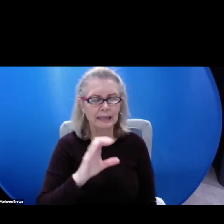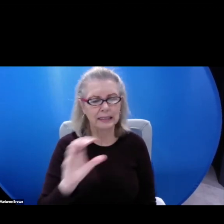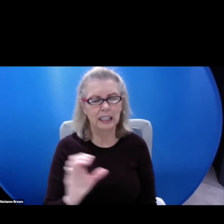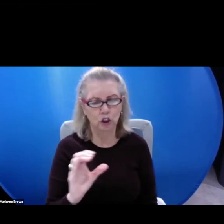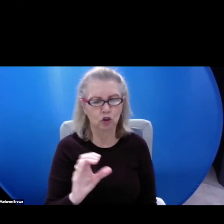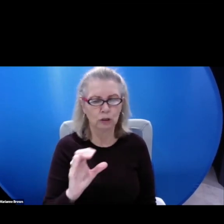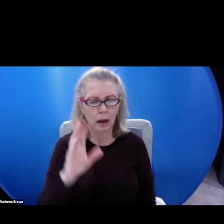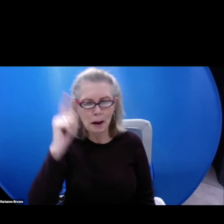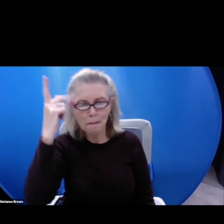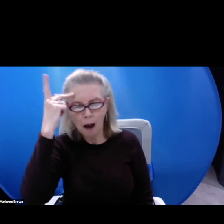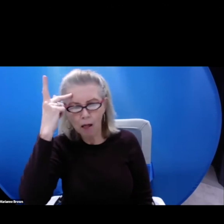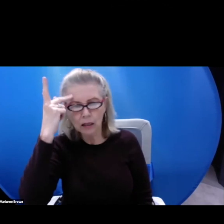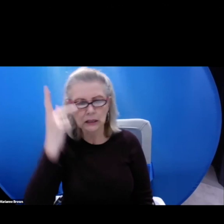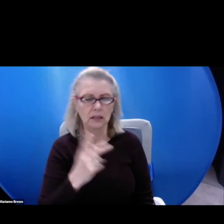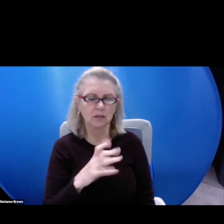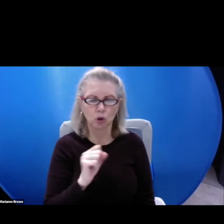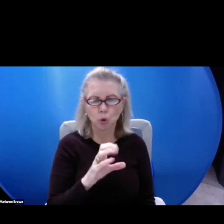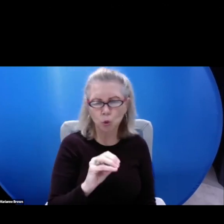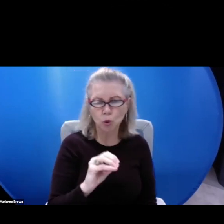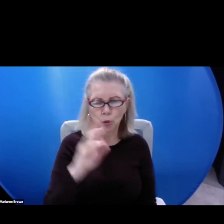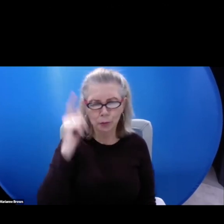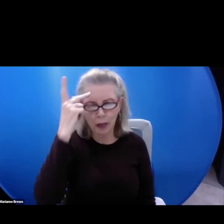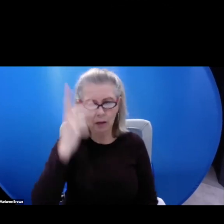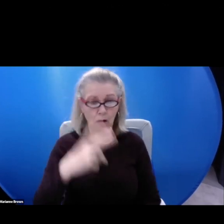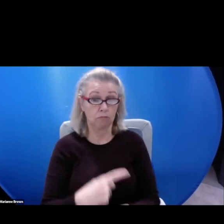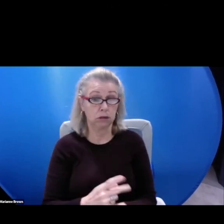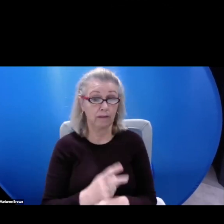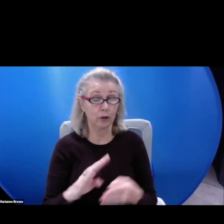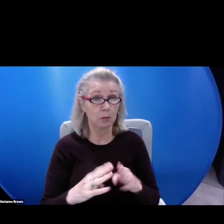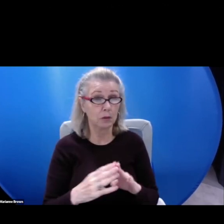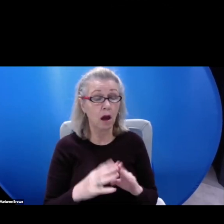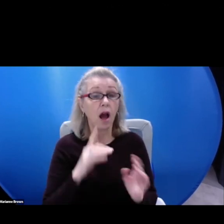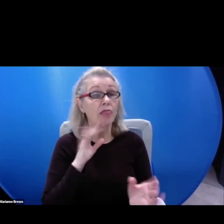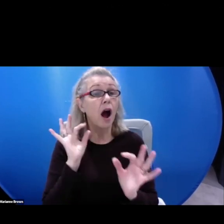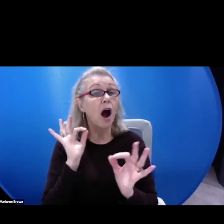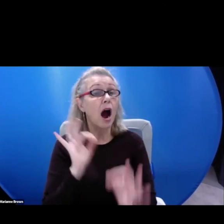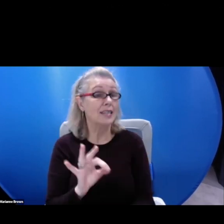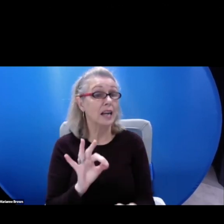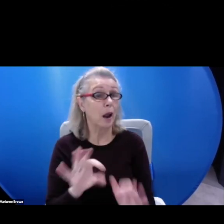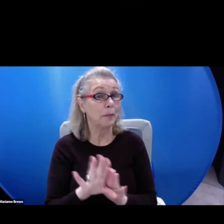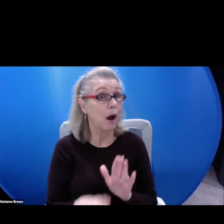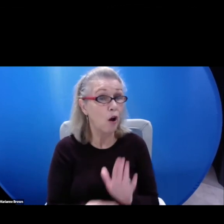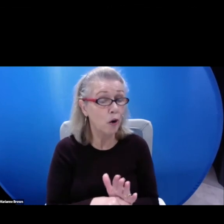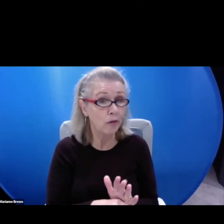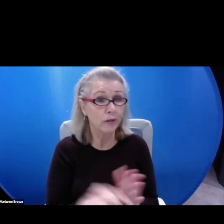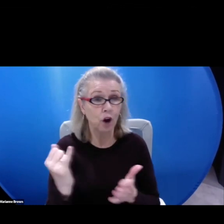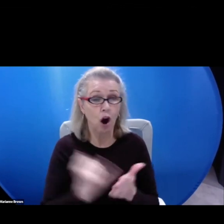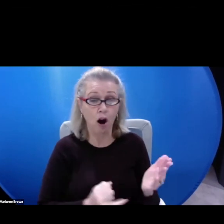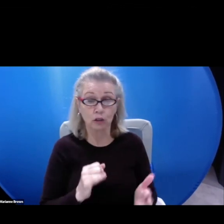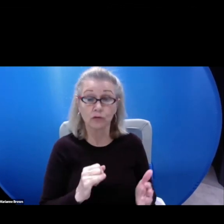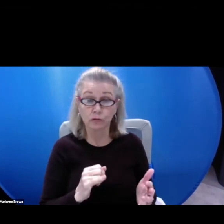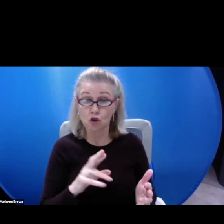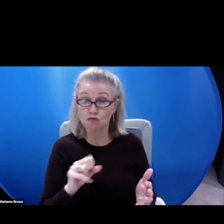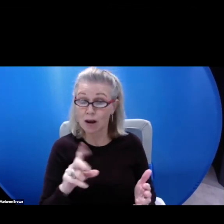innovations. The ideological background of artist residencies was initially related to the